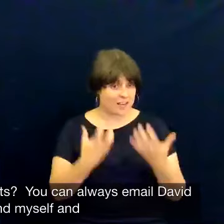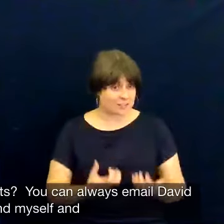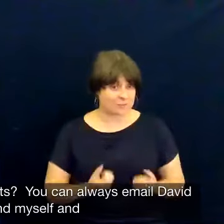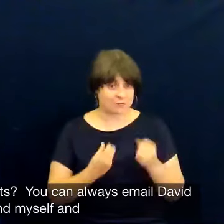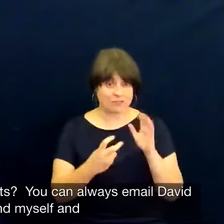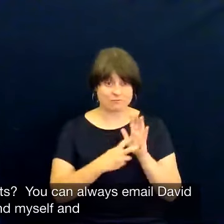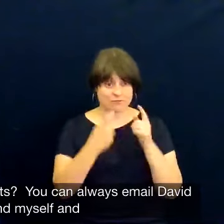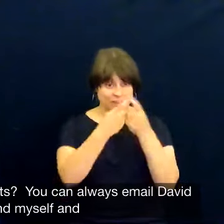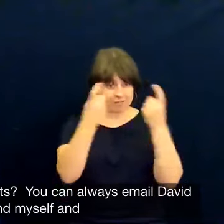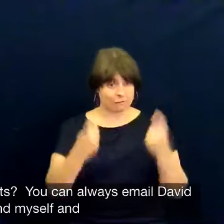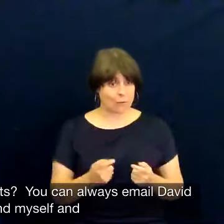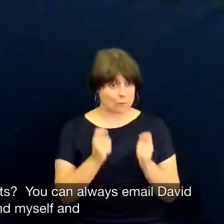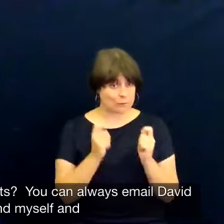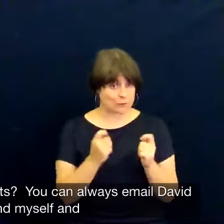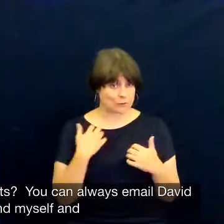forms soon.